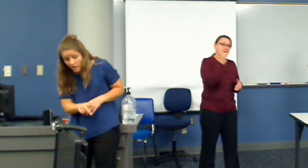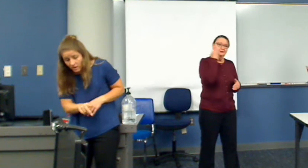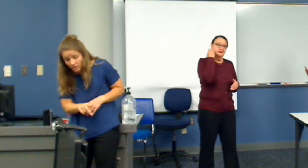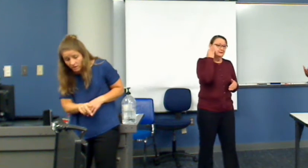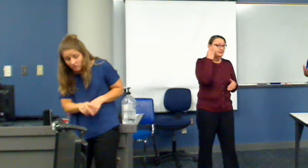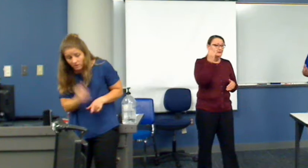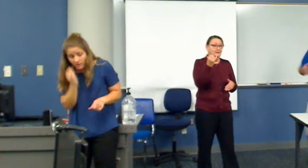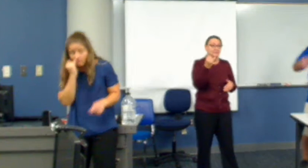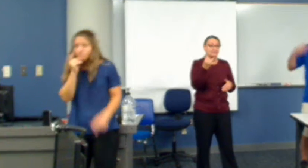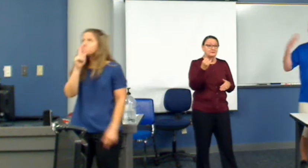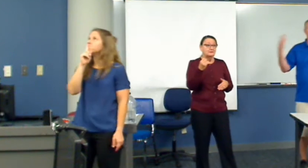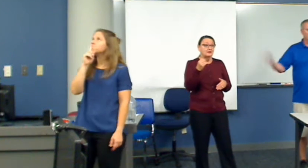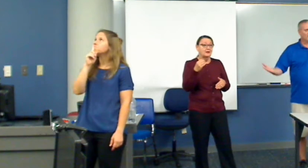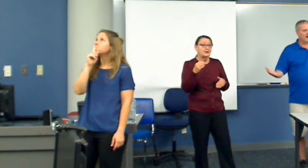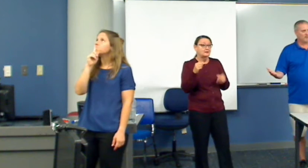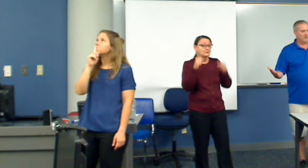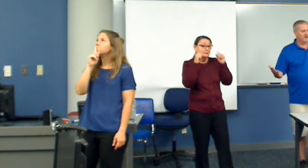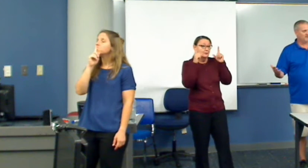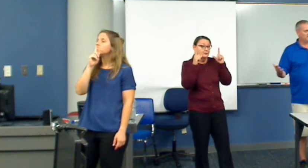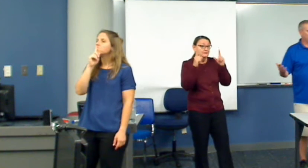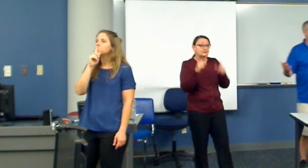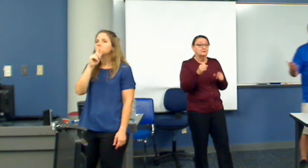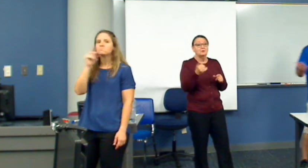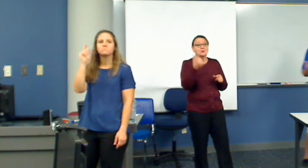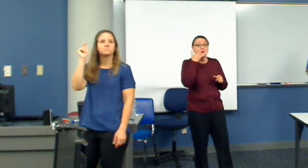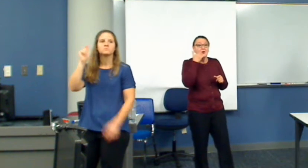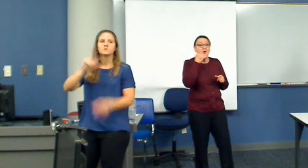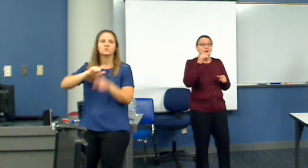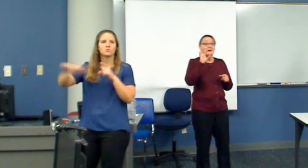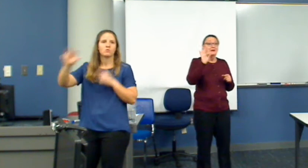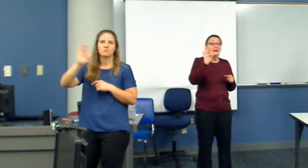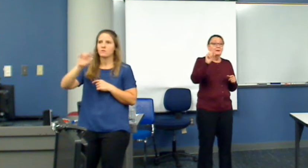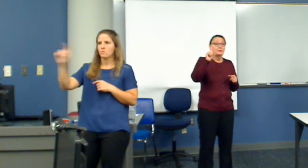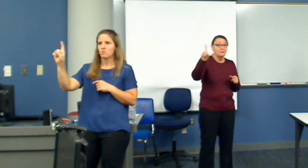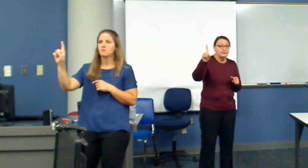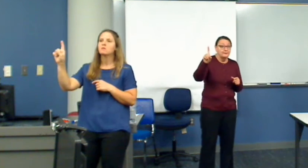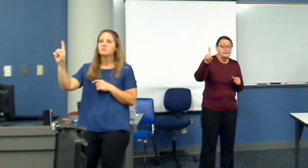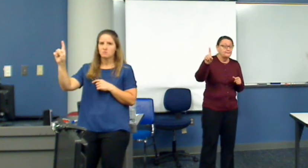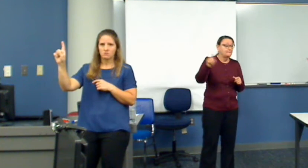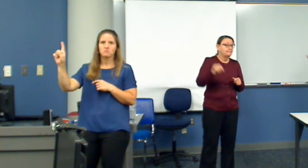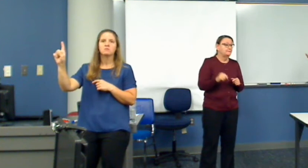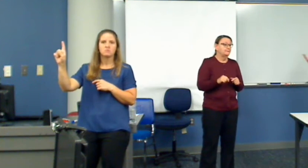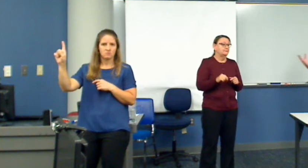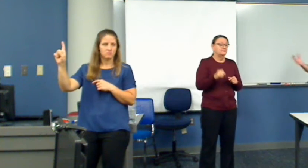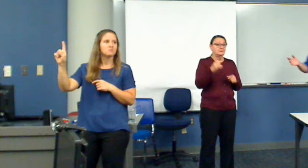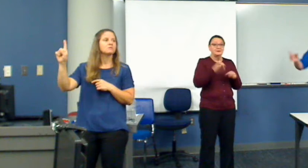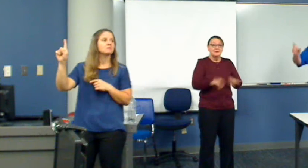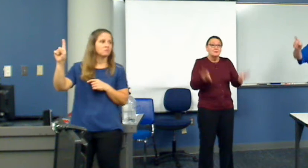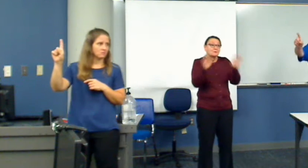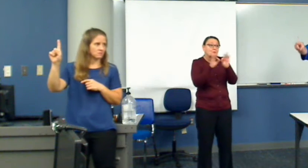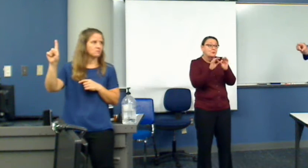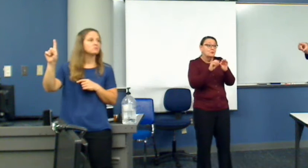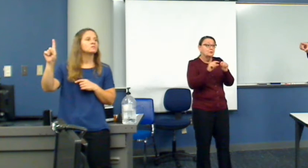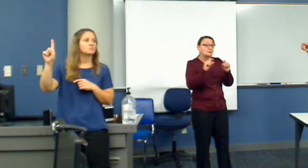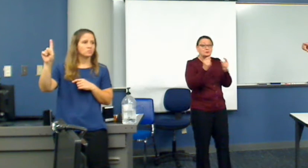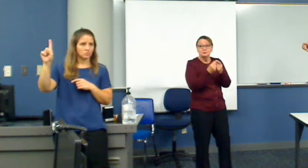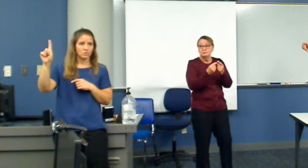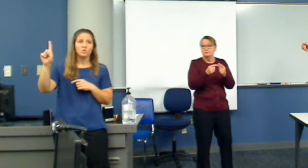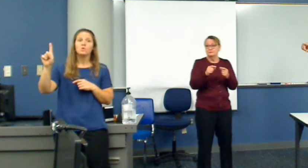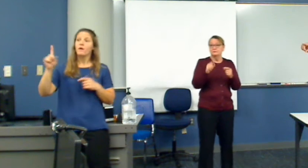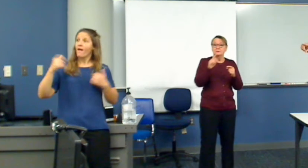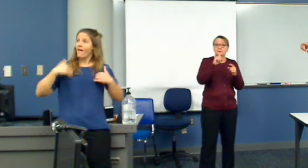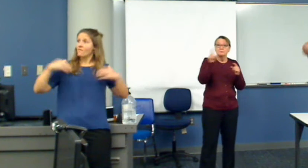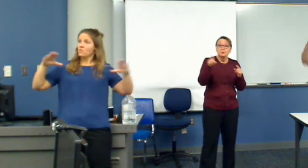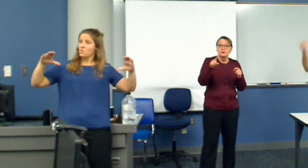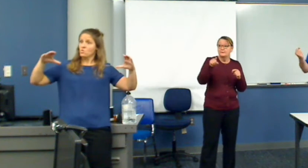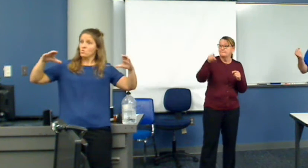non-responsive, we're going to call 911. Okay? And it's really important with a group like this, you point to someone and say, you call